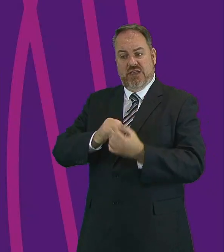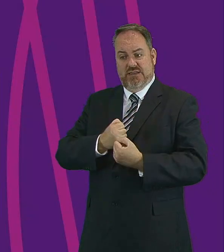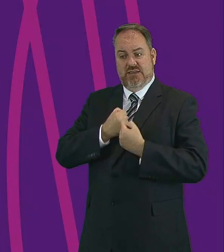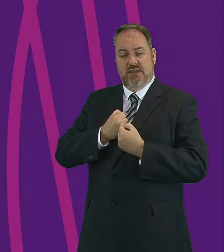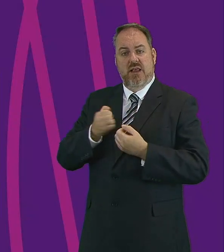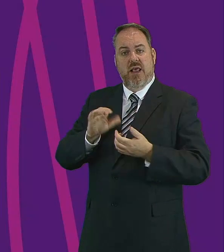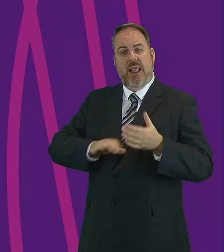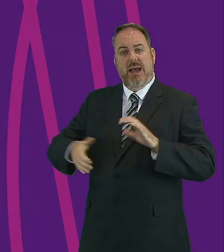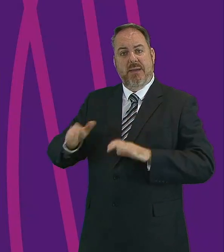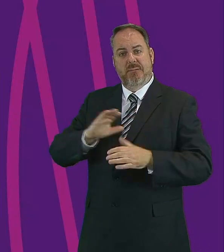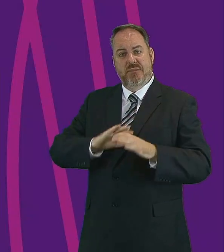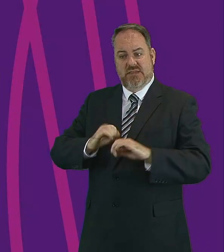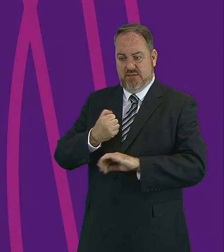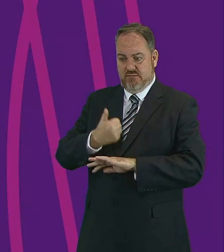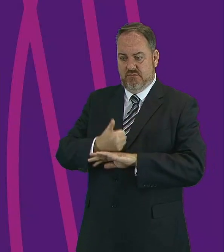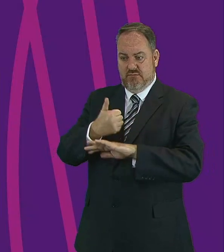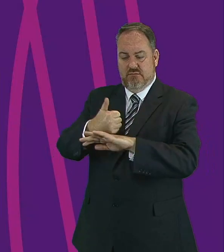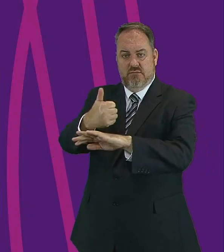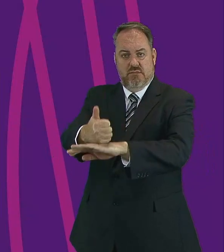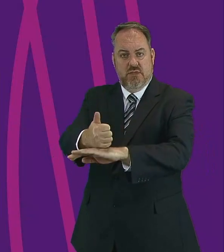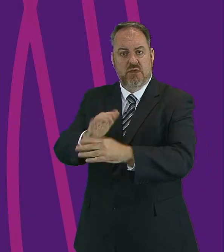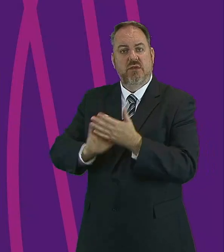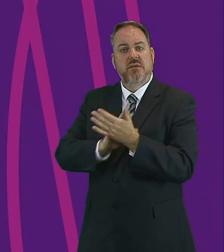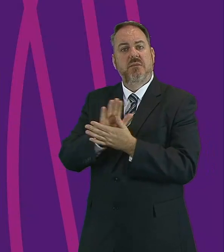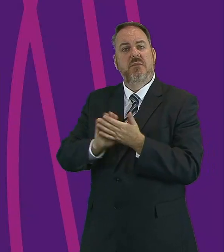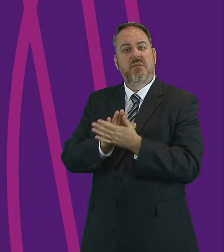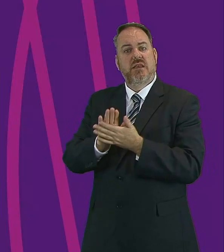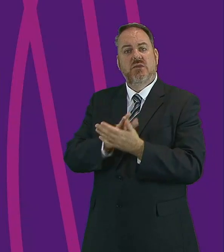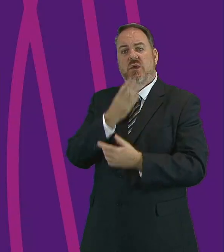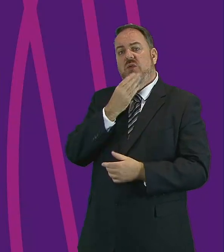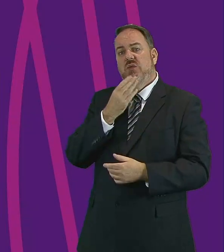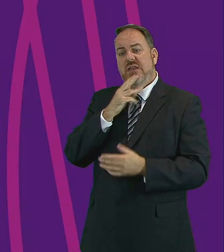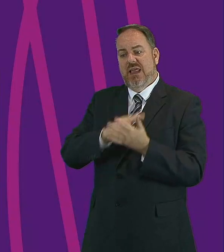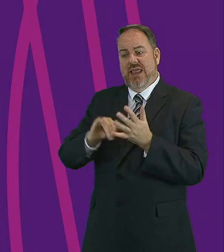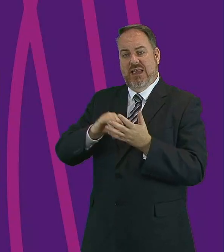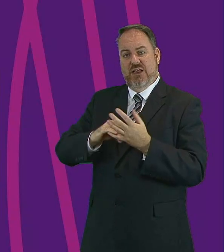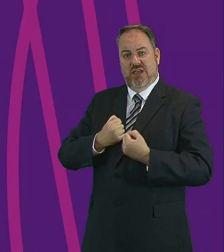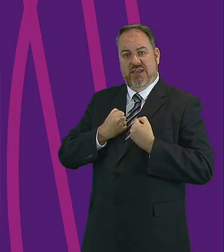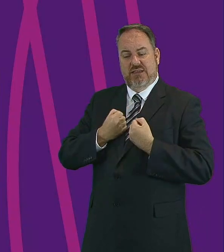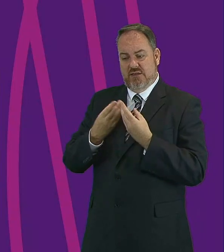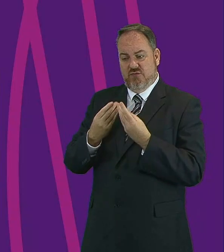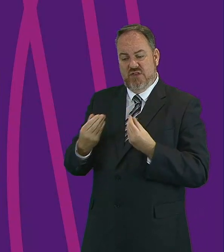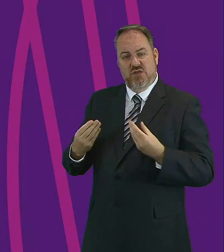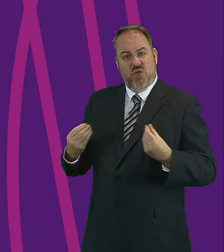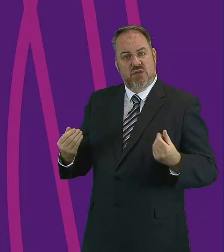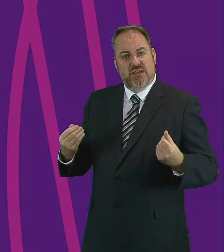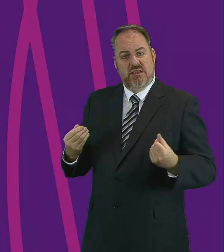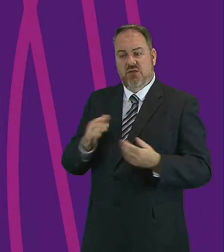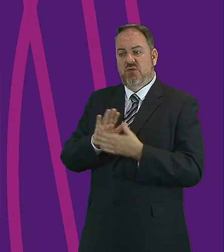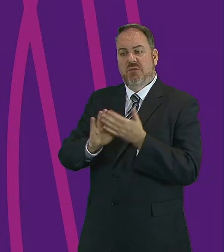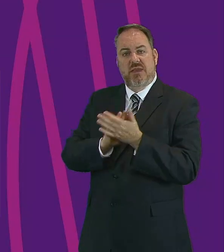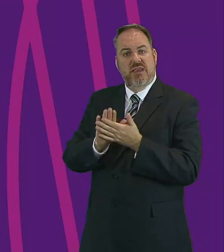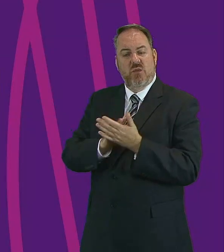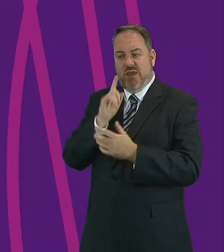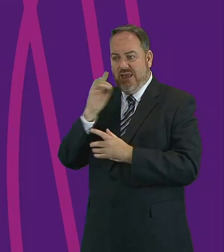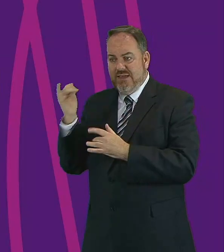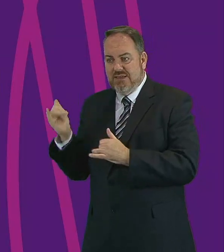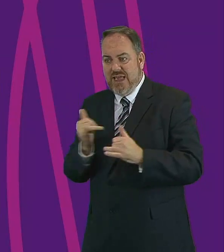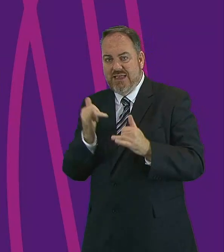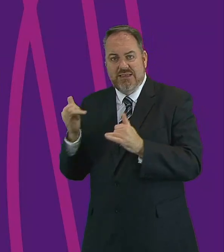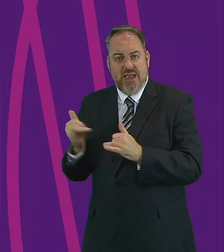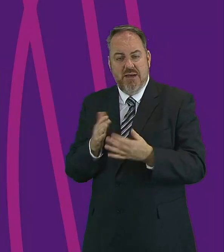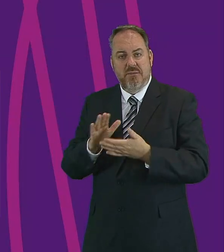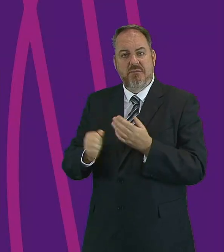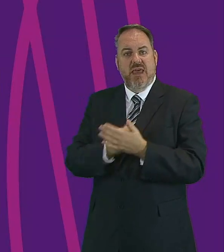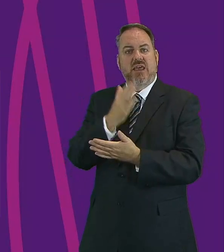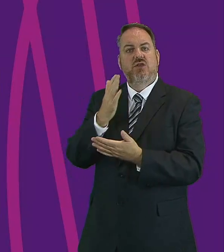and also looking at ways in which we can use NHS resources to do tests in order to make sure that the capacity through the